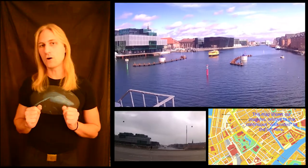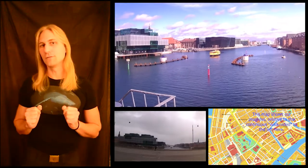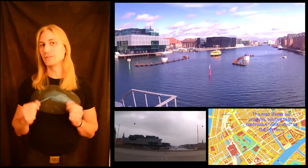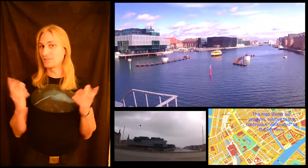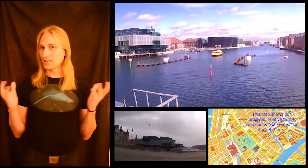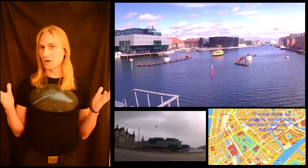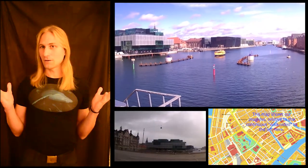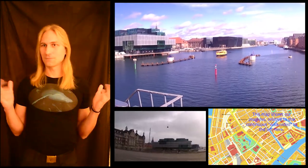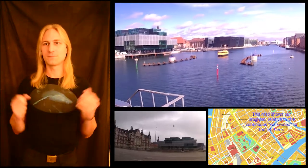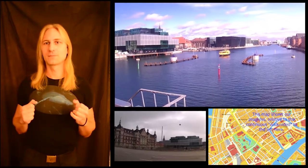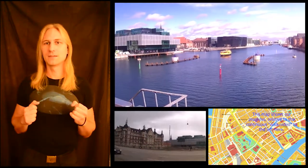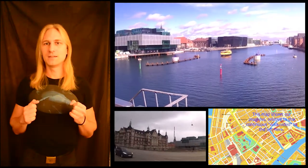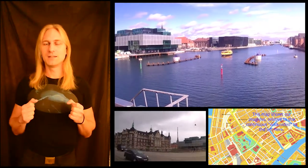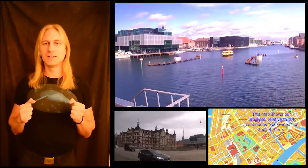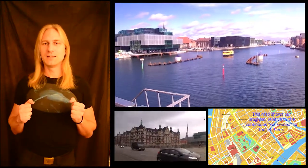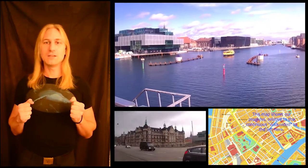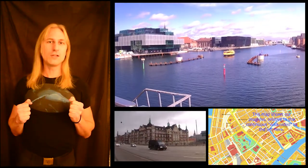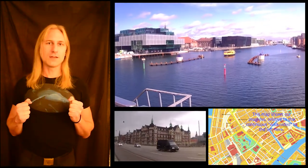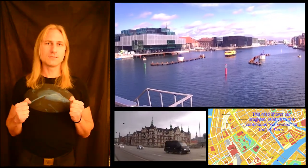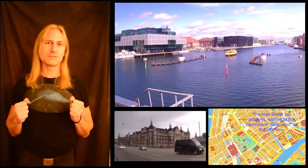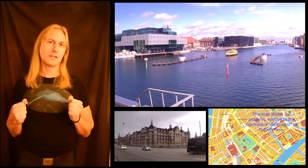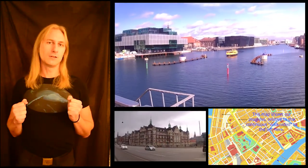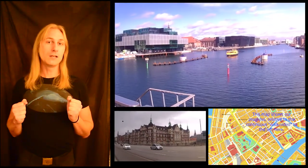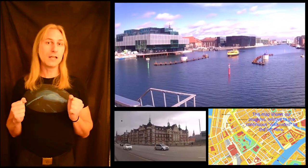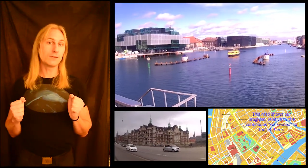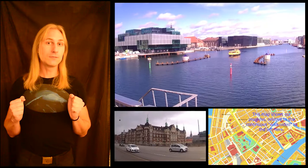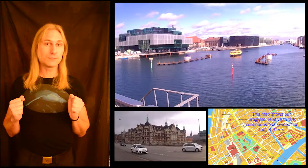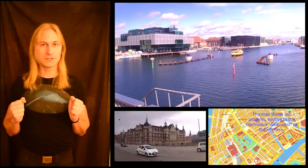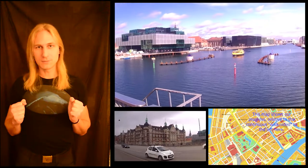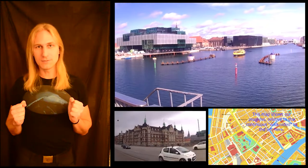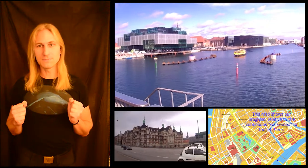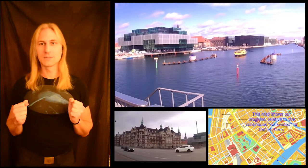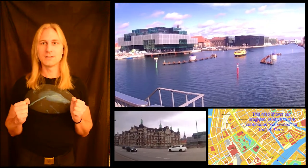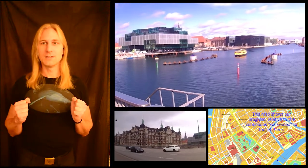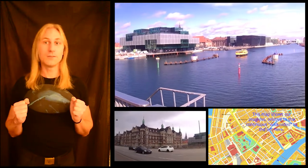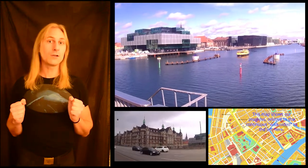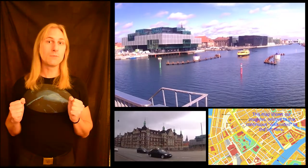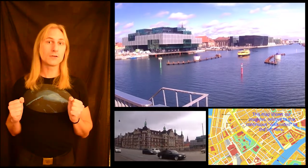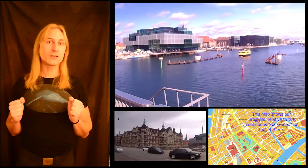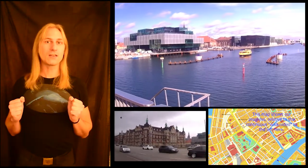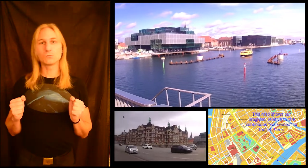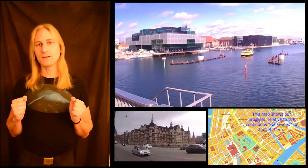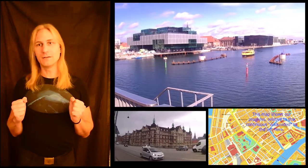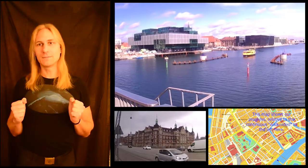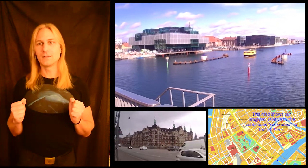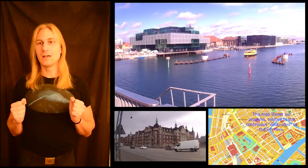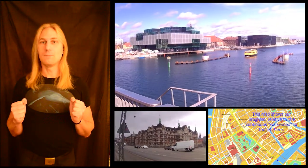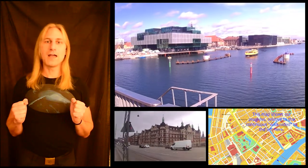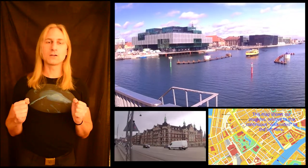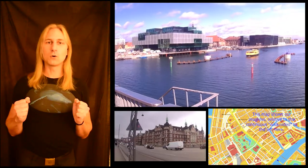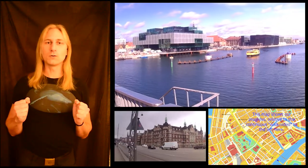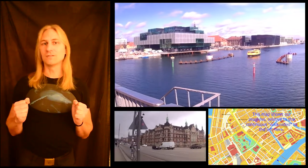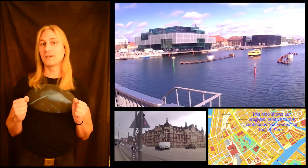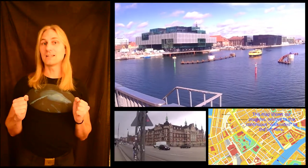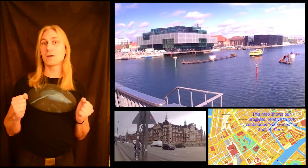kingdom of Denmark. In the end, in 1157, there emerged as winner a